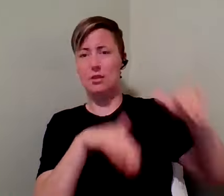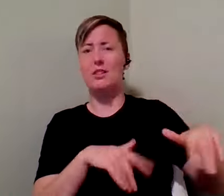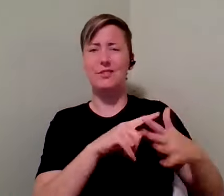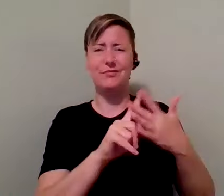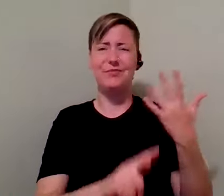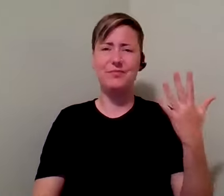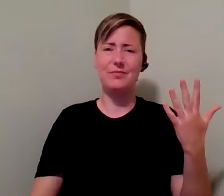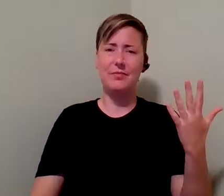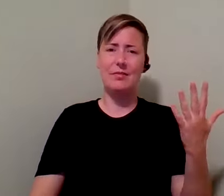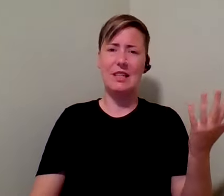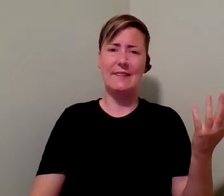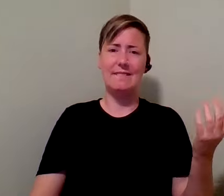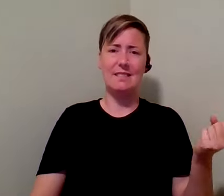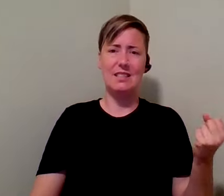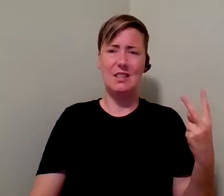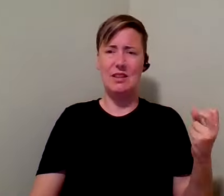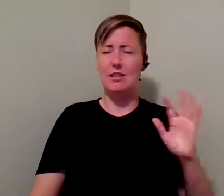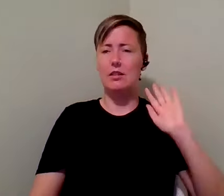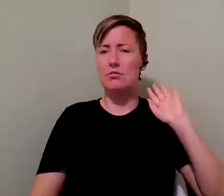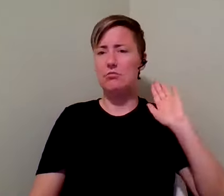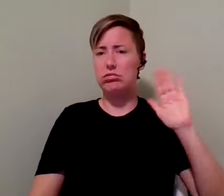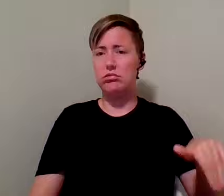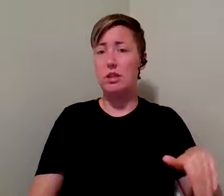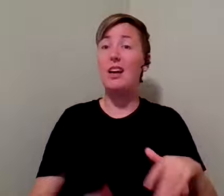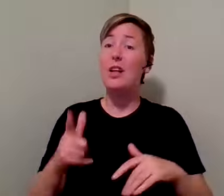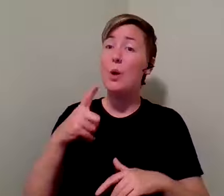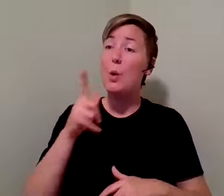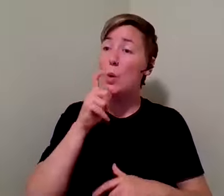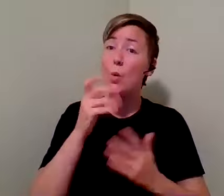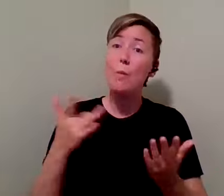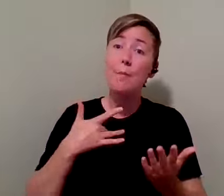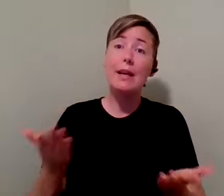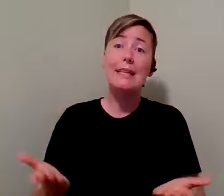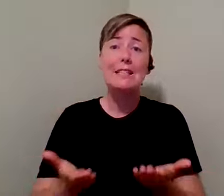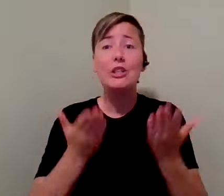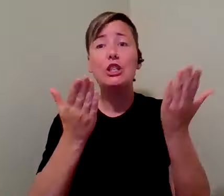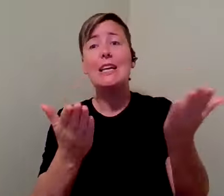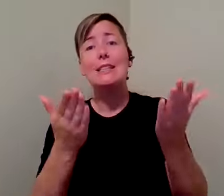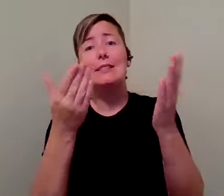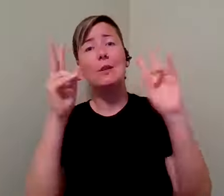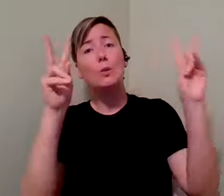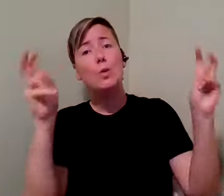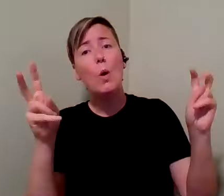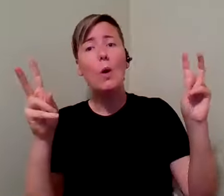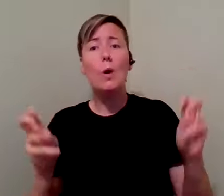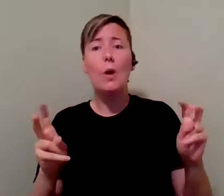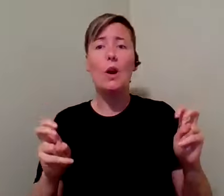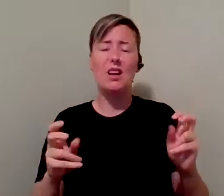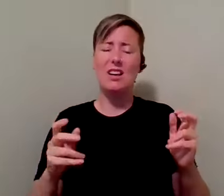90 meetings in 90 days. Why? They didn't really tell me why, but they said, well, we all do it, so you should do it. And what